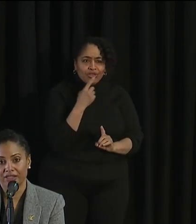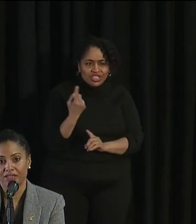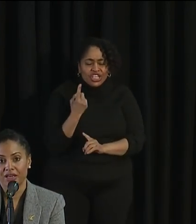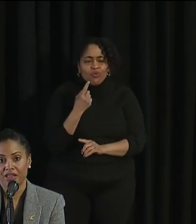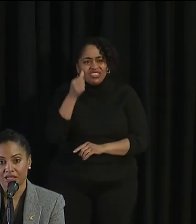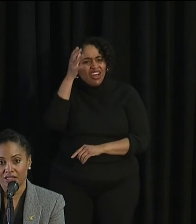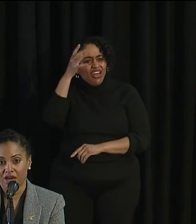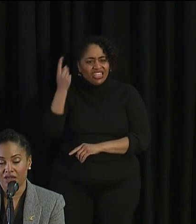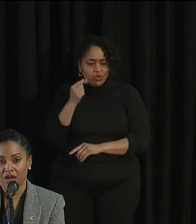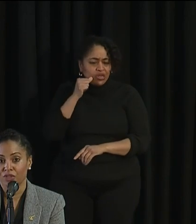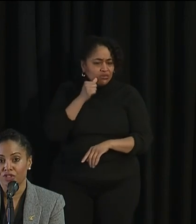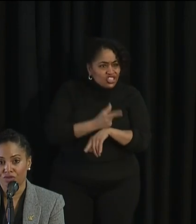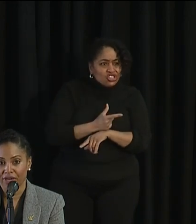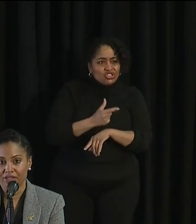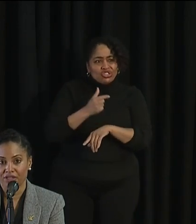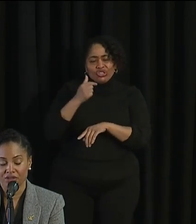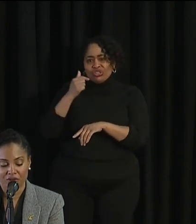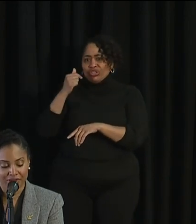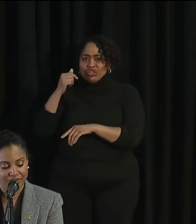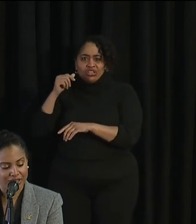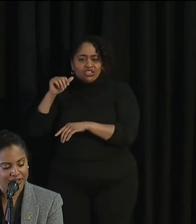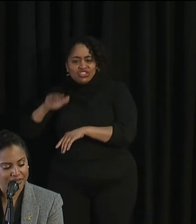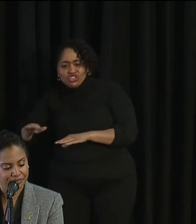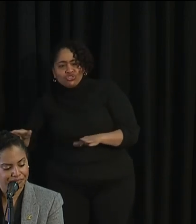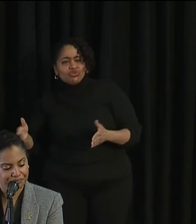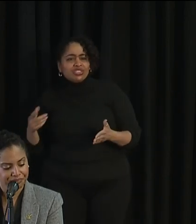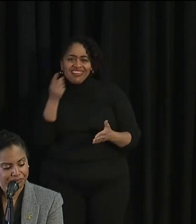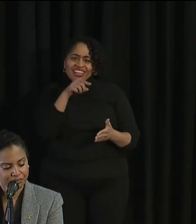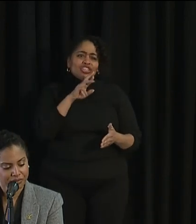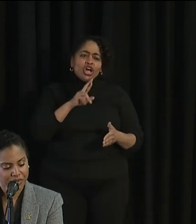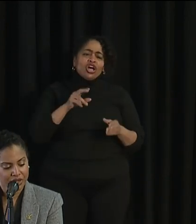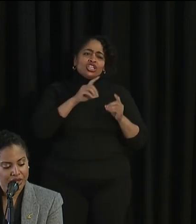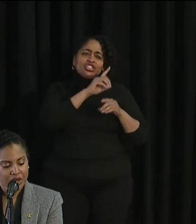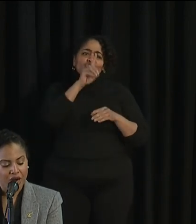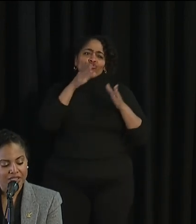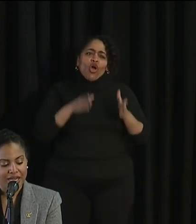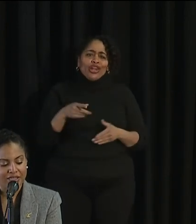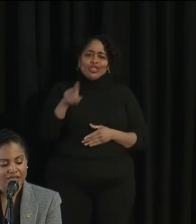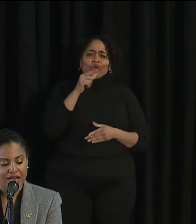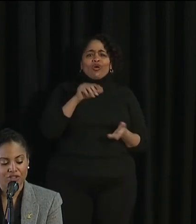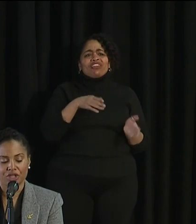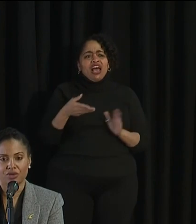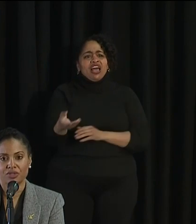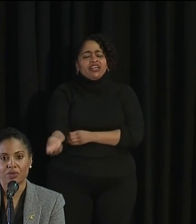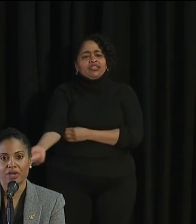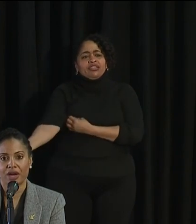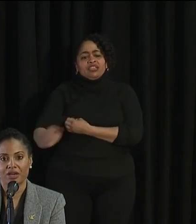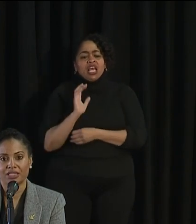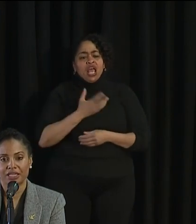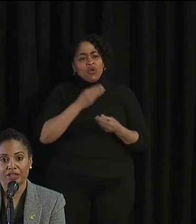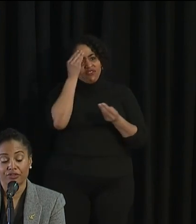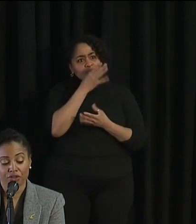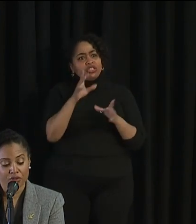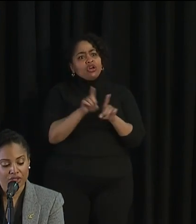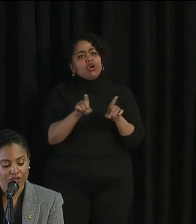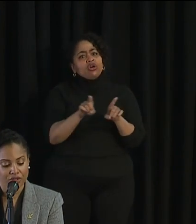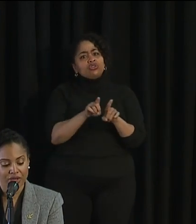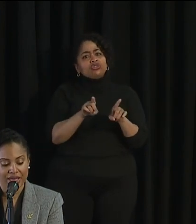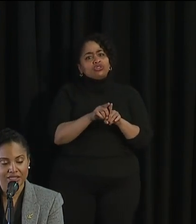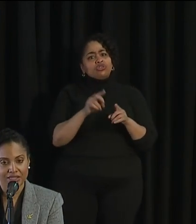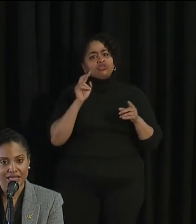child, these are our Detroiters who have left us. Our data now shows that we are seeing